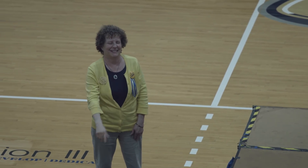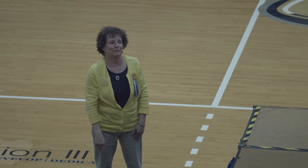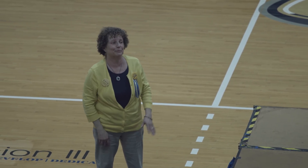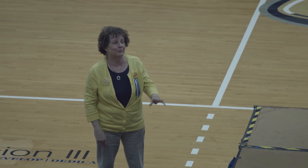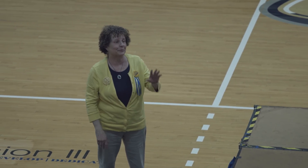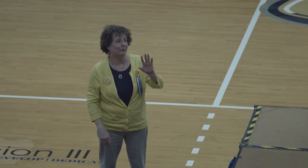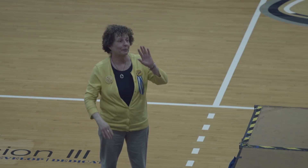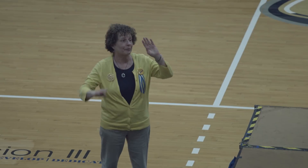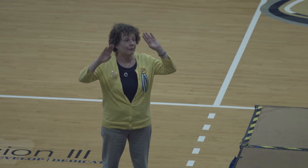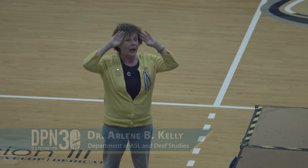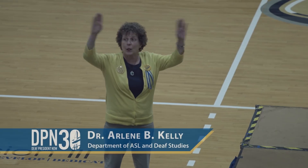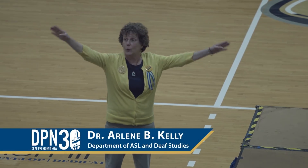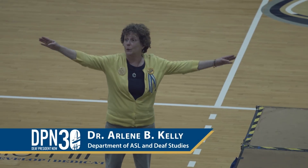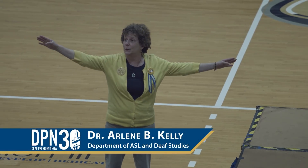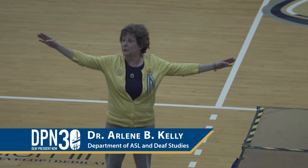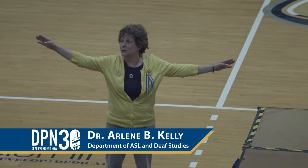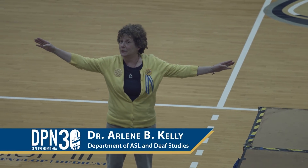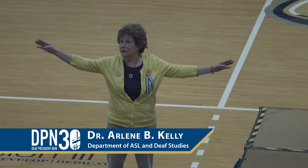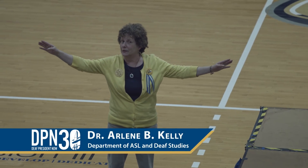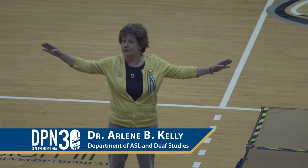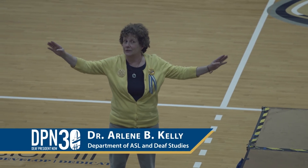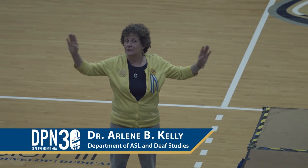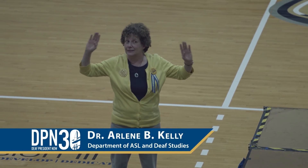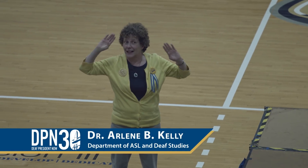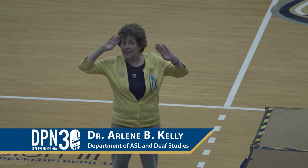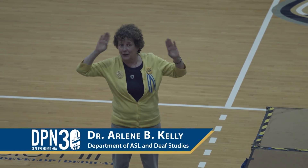Thank you, Carol. Hello, everyone.